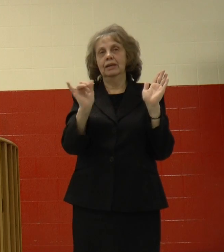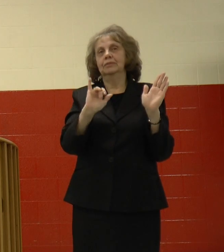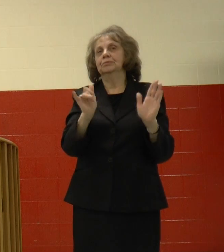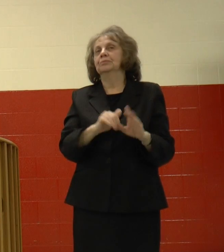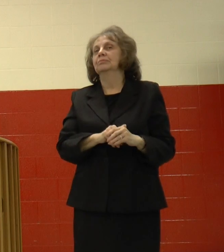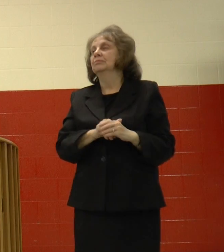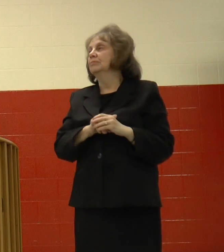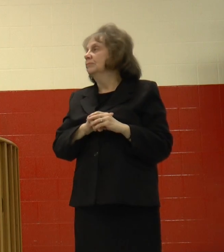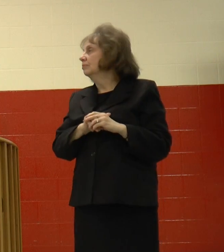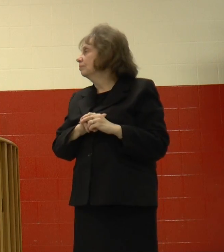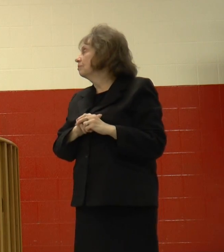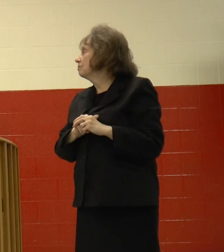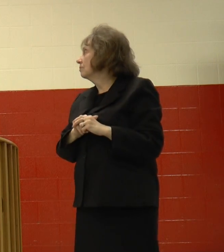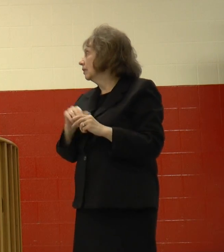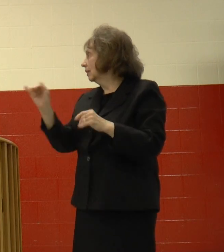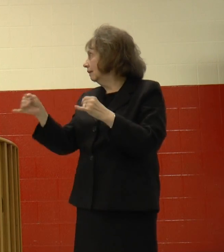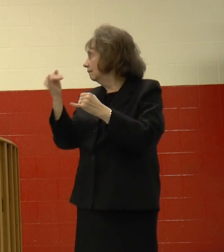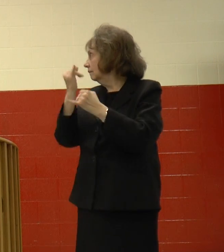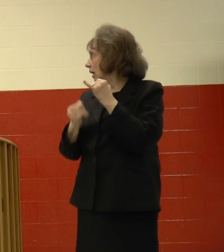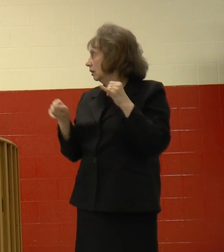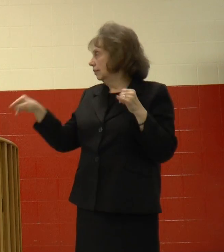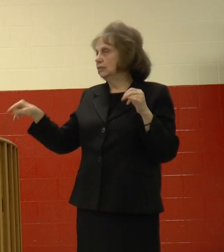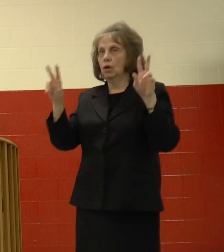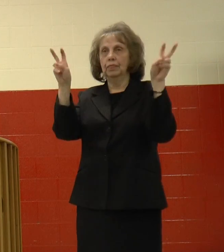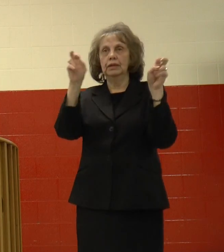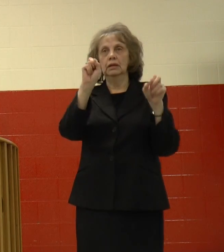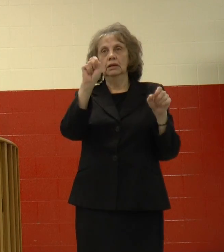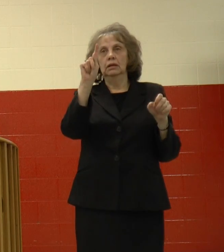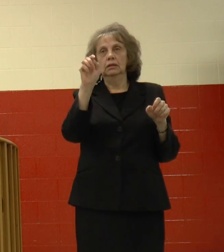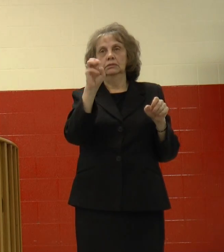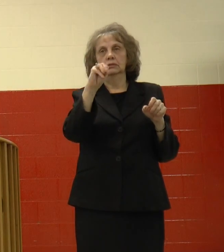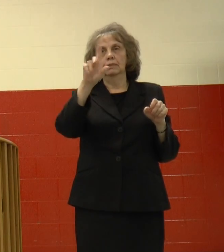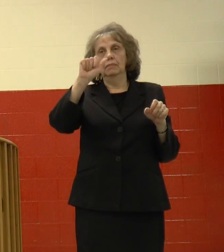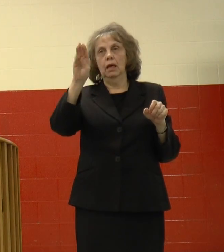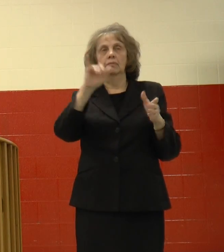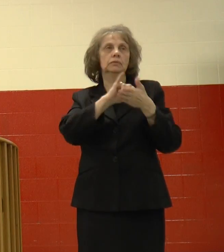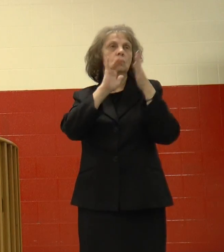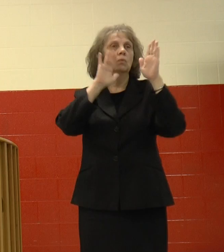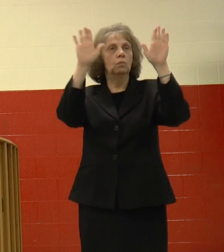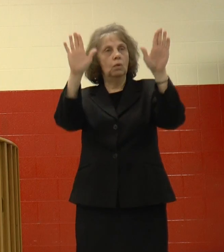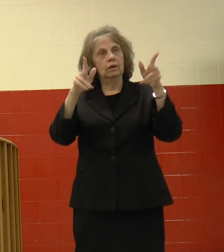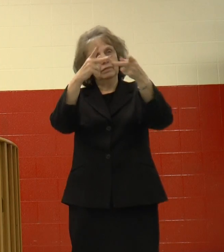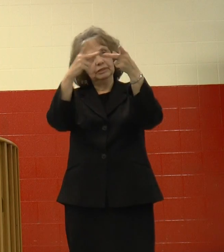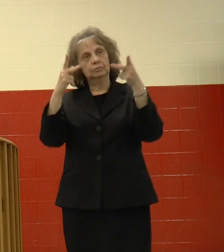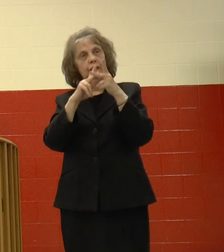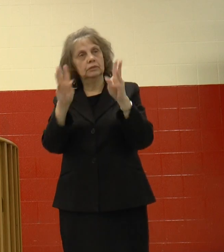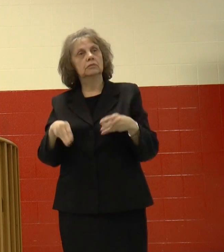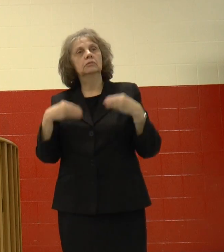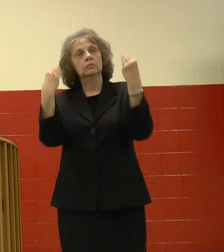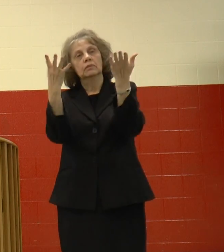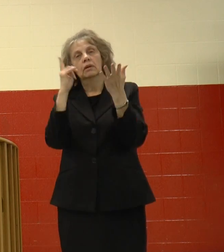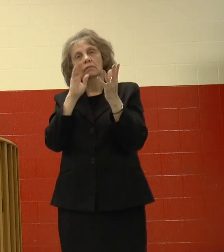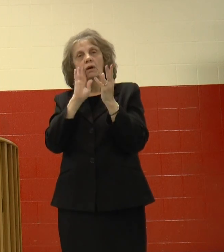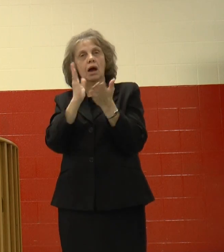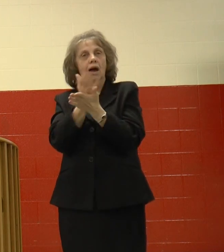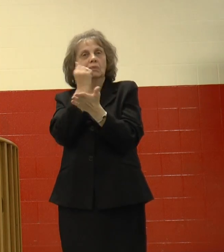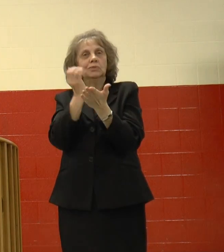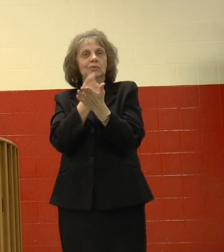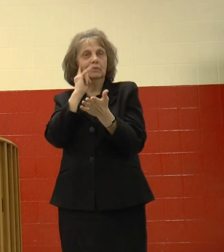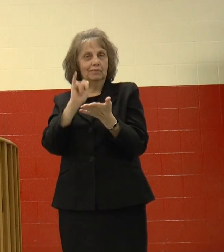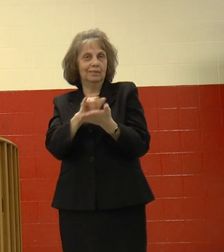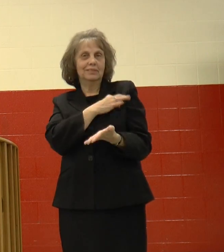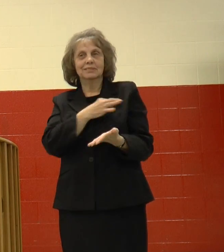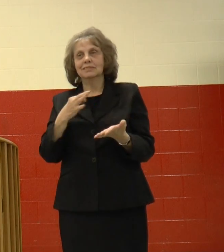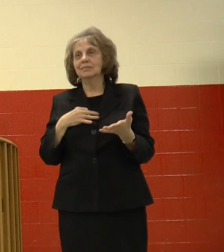like. And then finally, the STEM lab. This is going to be a really wonderful space that provides for a lot of opportunities for that